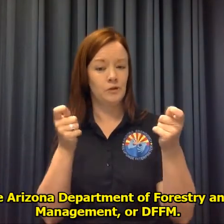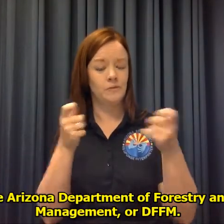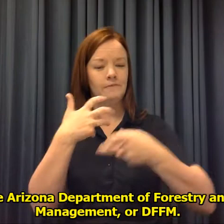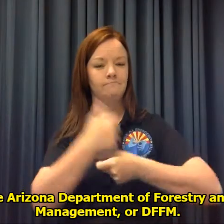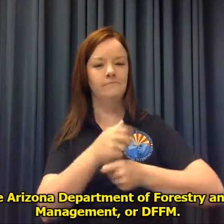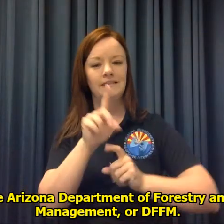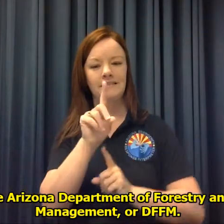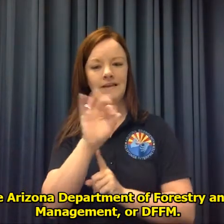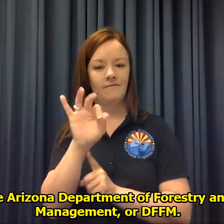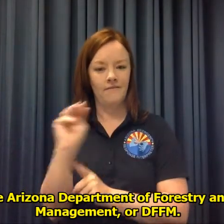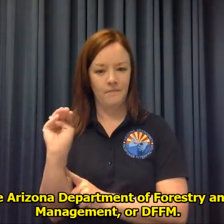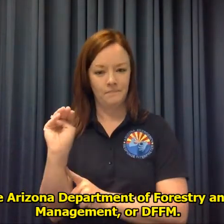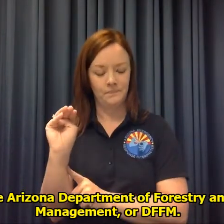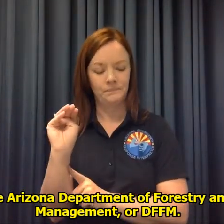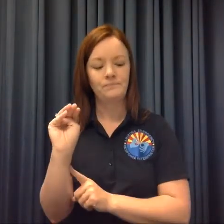Management, or DFFM.